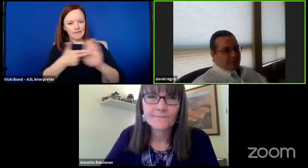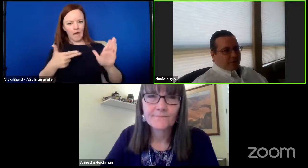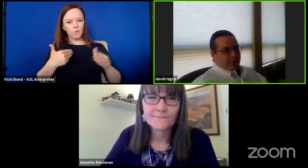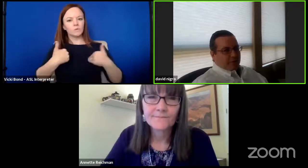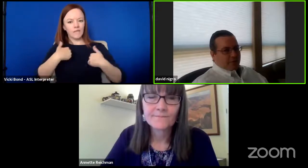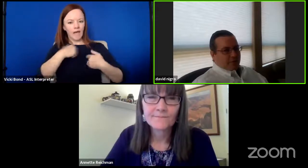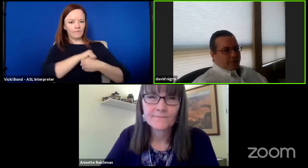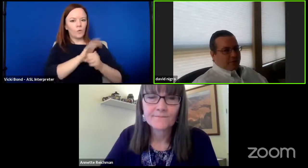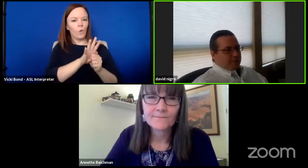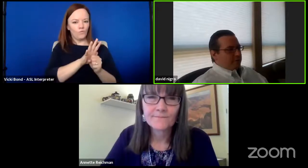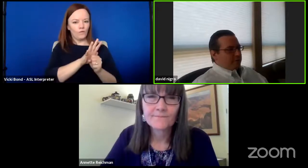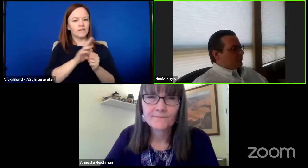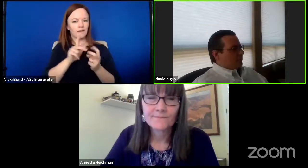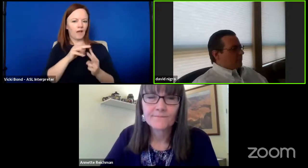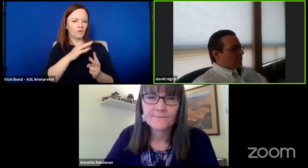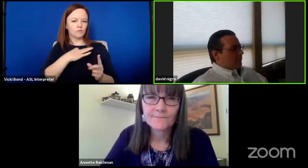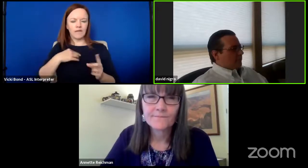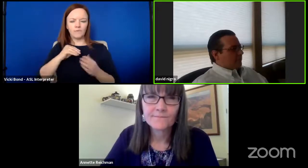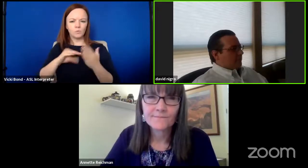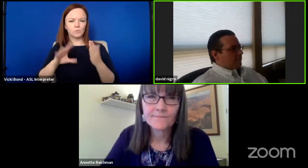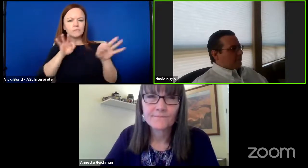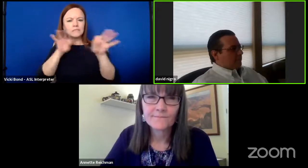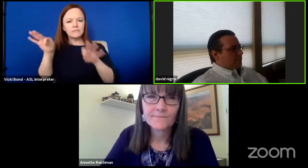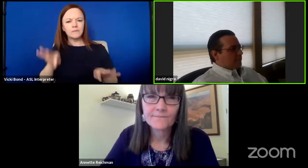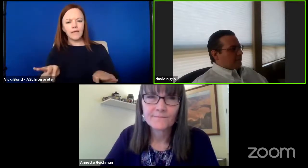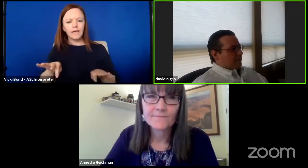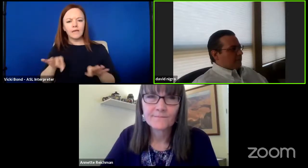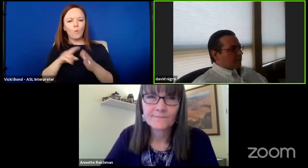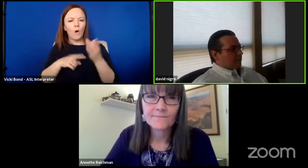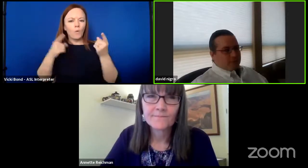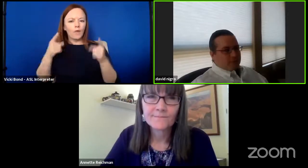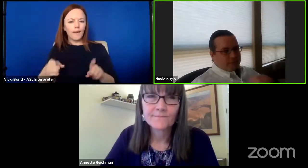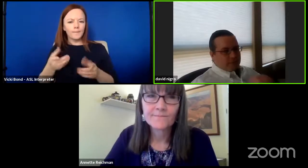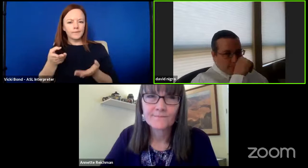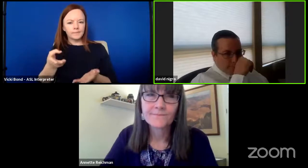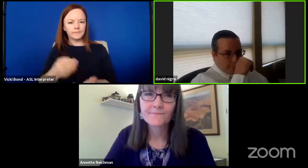staff or the students. Can you walk me through what the response is there?